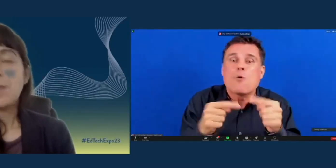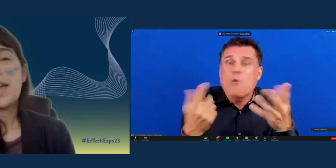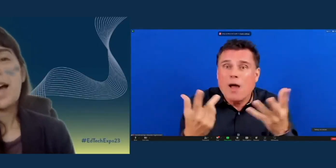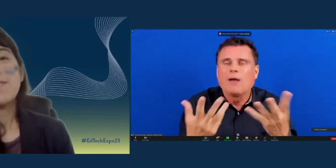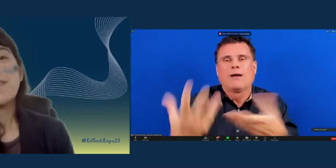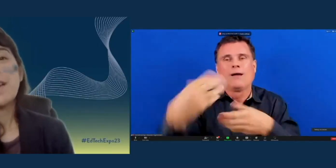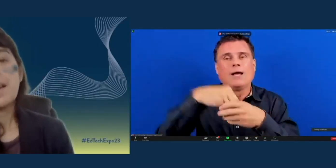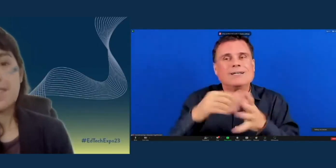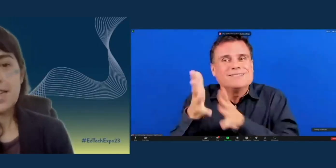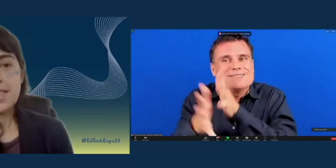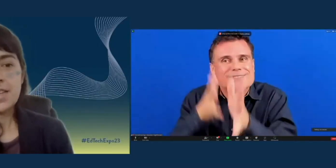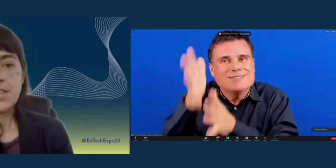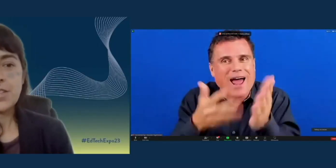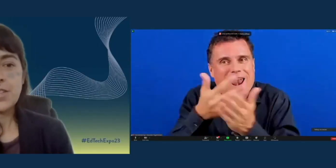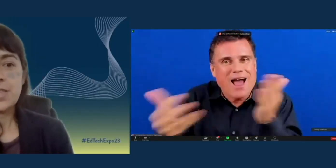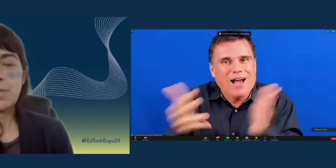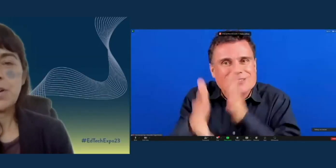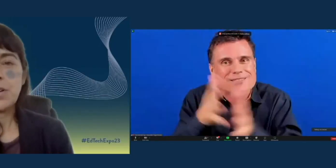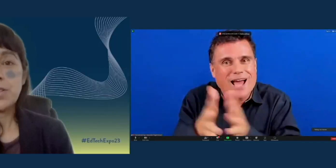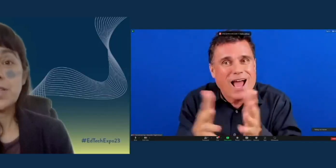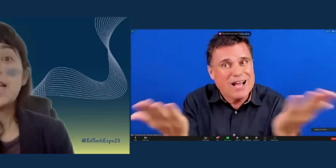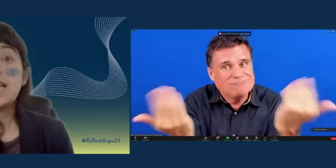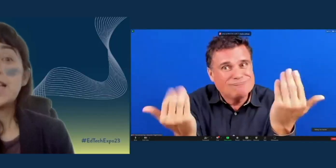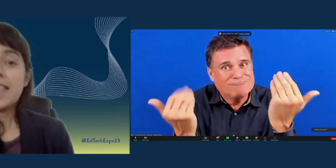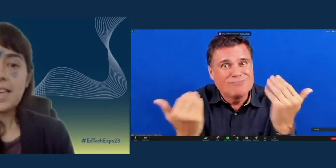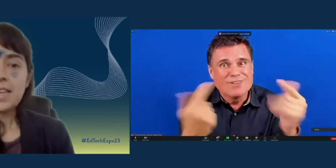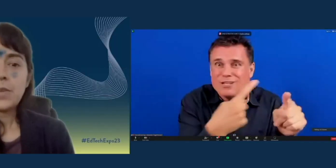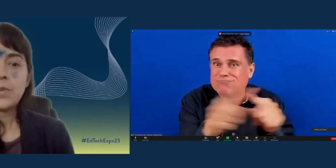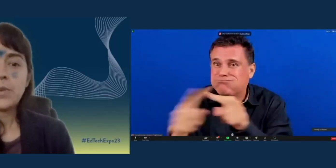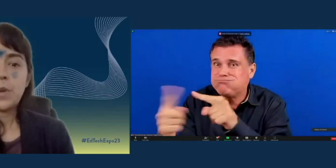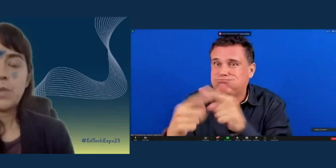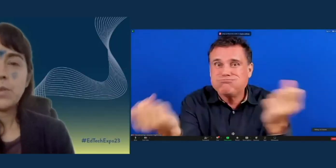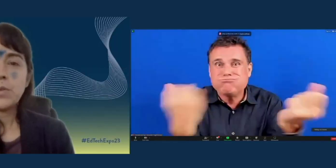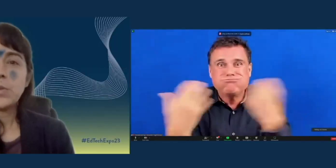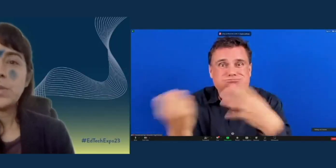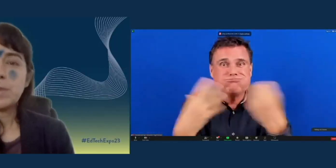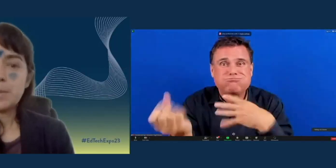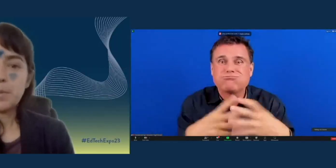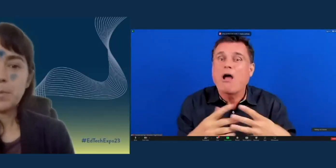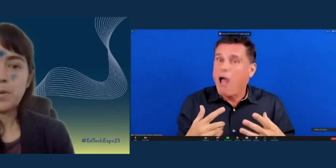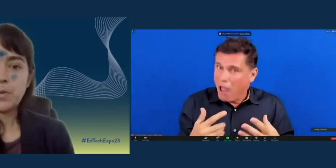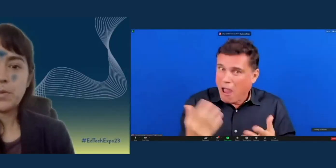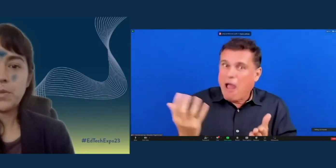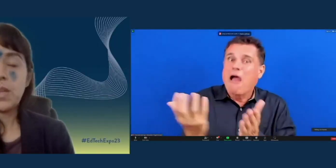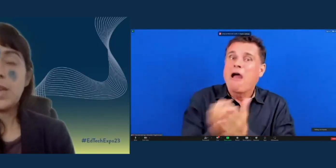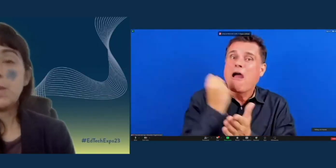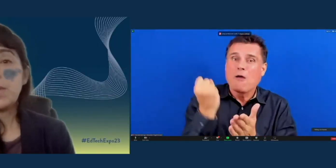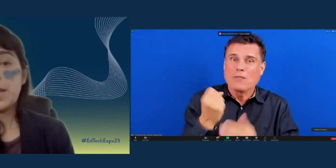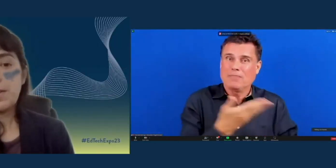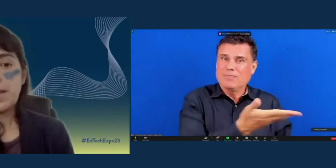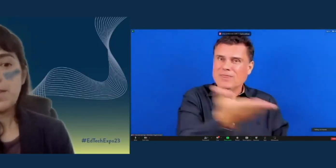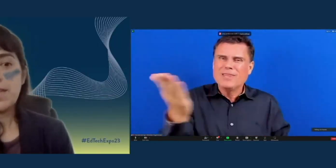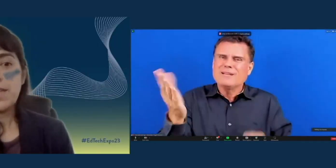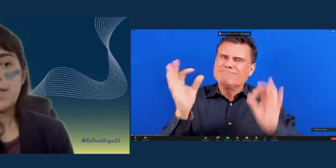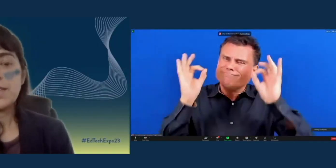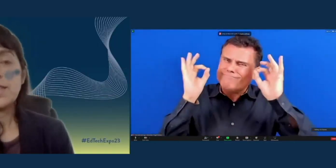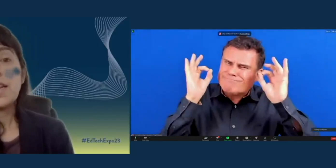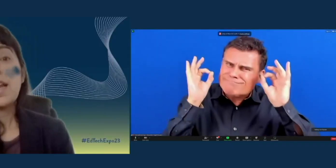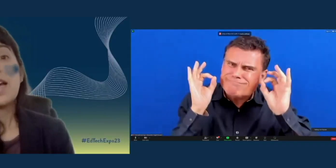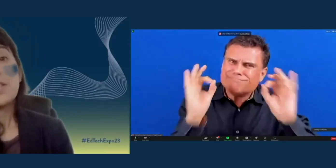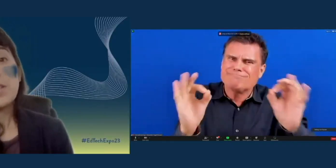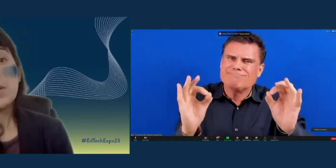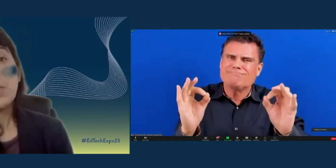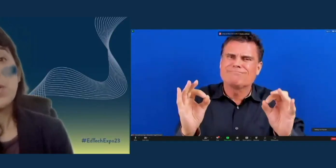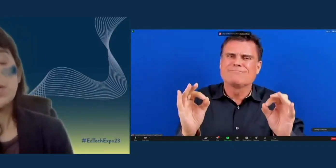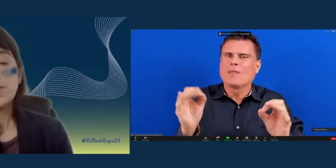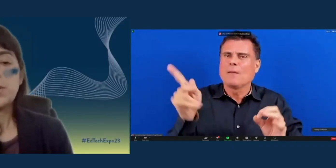On behalf of the ACR GCD partners, thank you to all of those who submitted proposals with innovative ideas, and